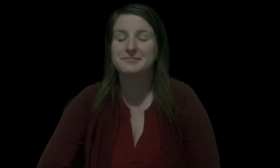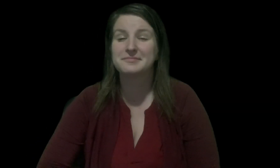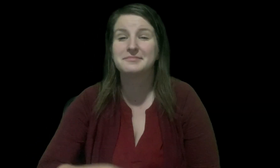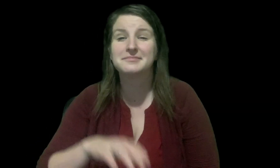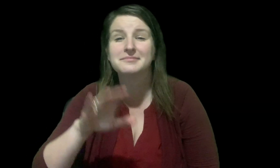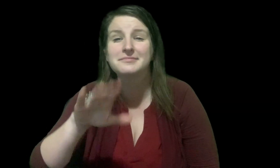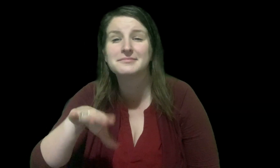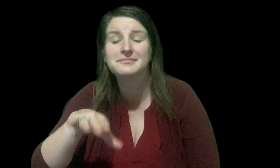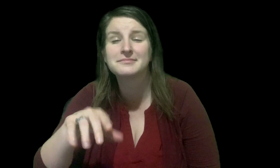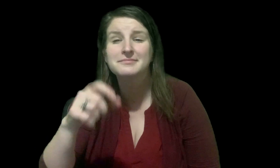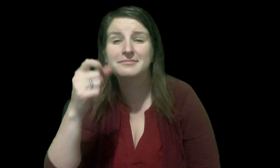challenges.